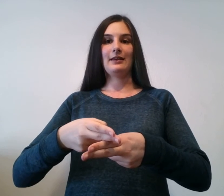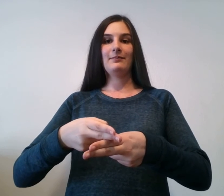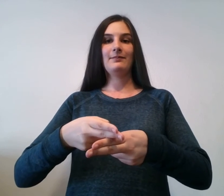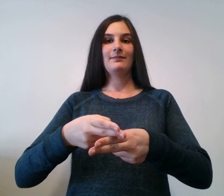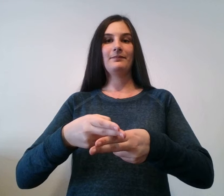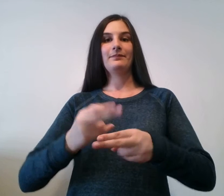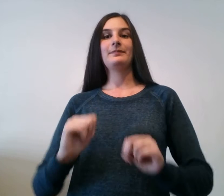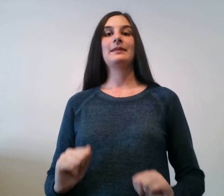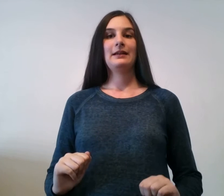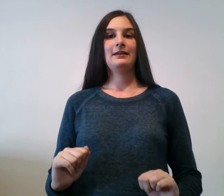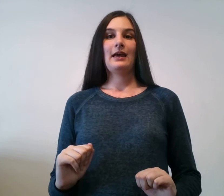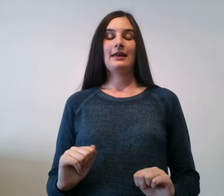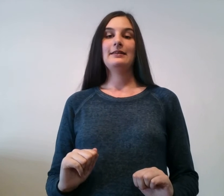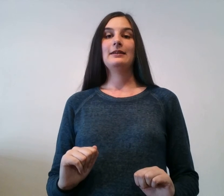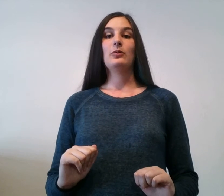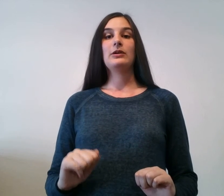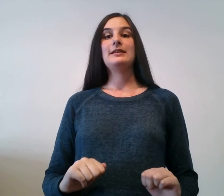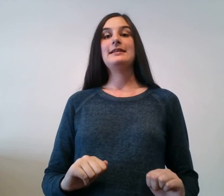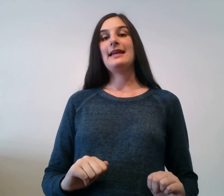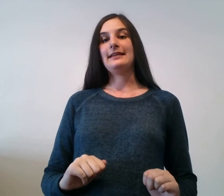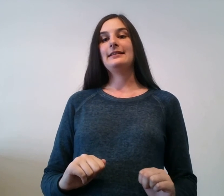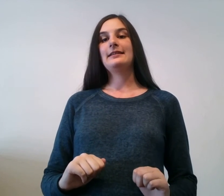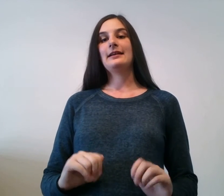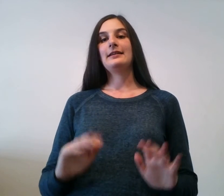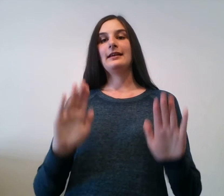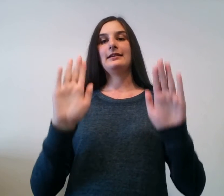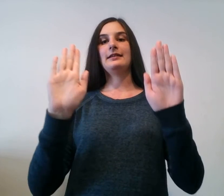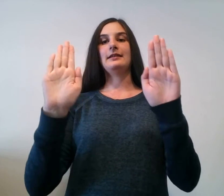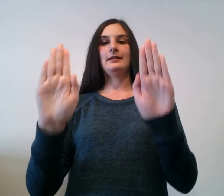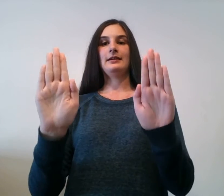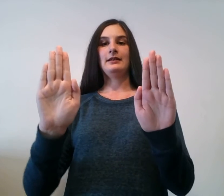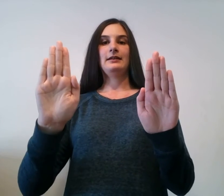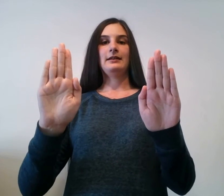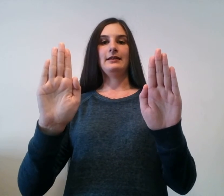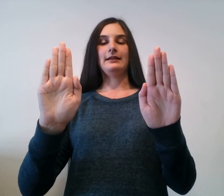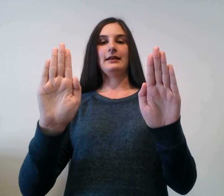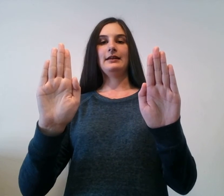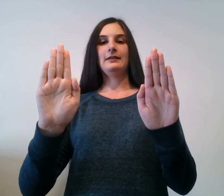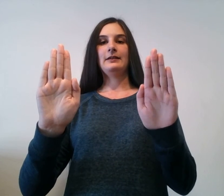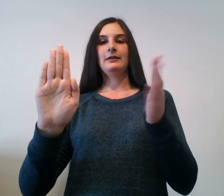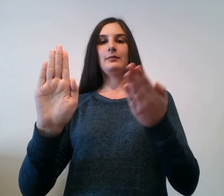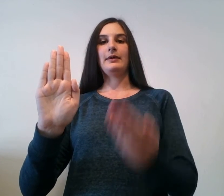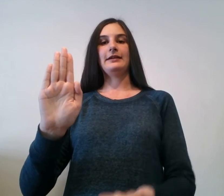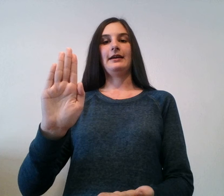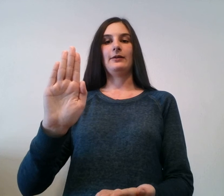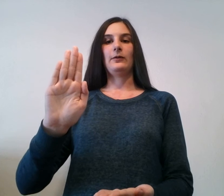Name. Then the word nice. Nice is like this. Base hand goes on